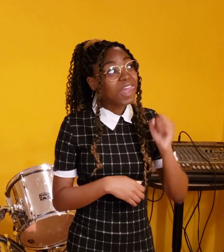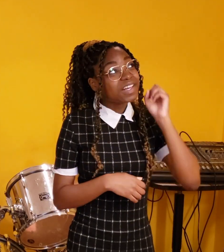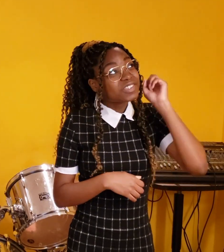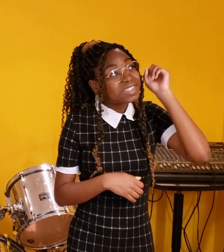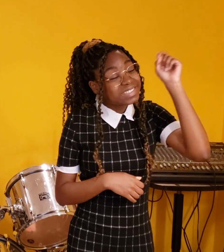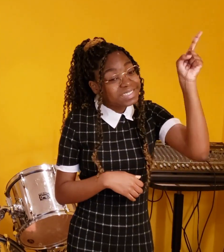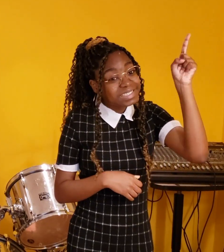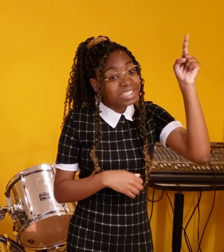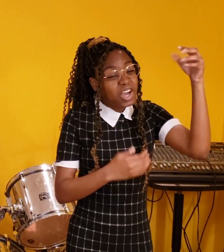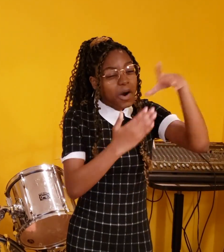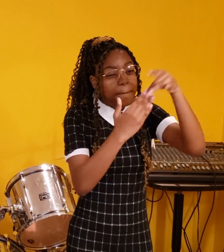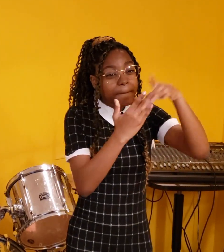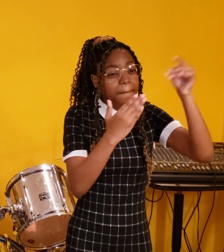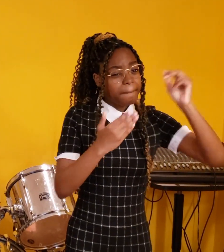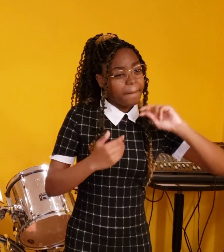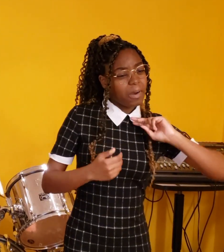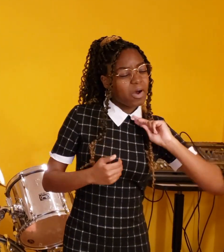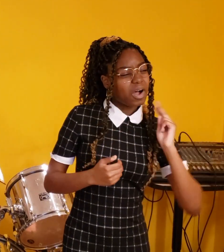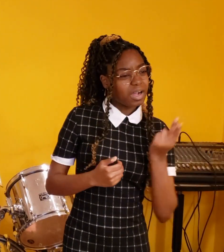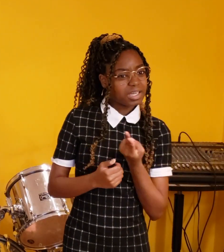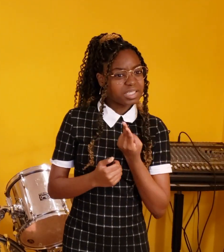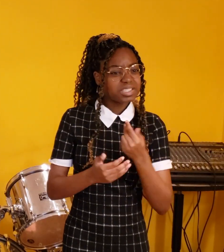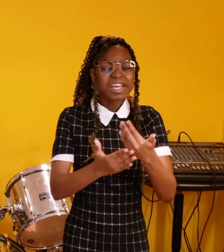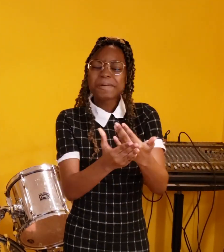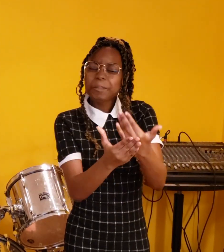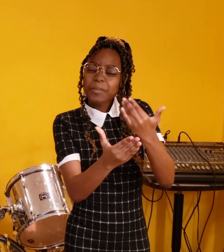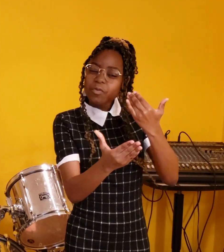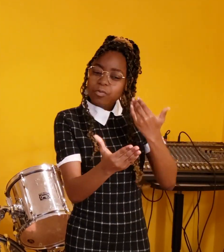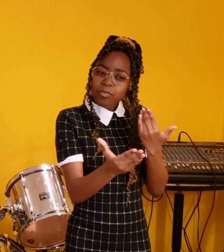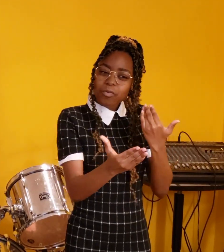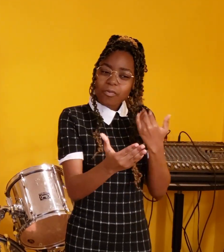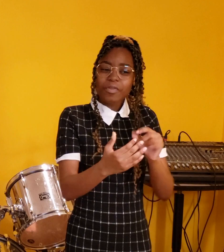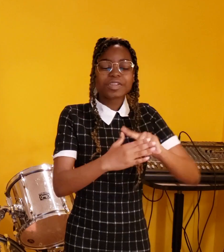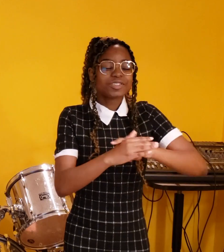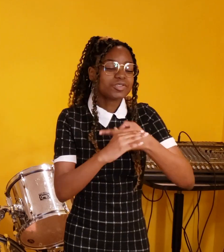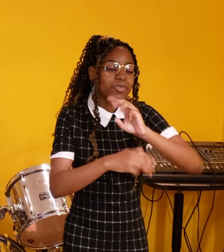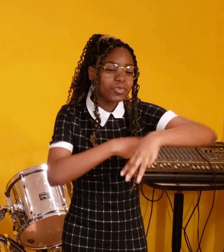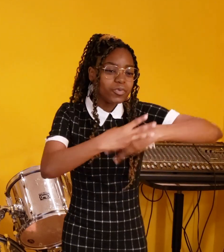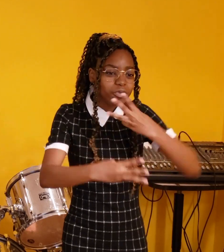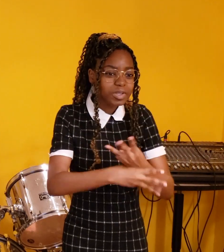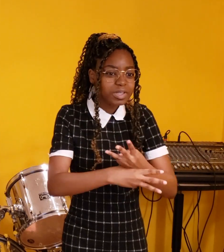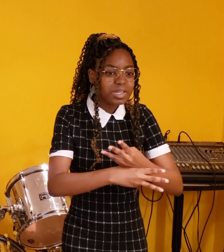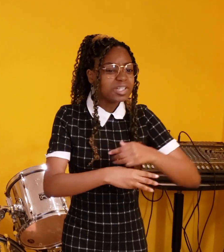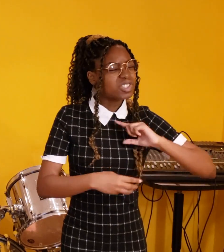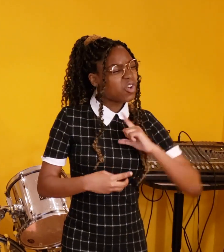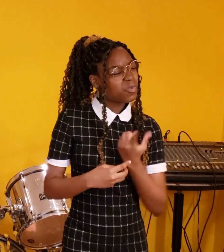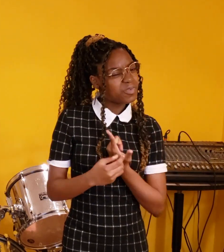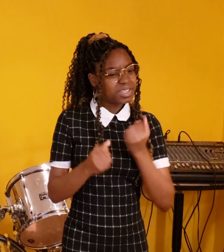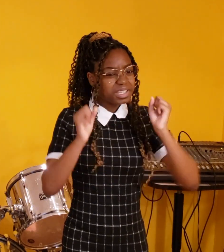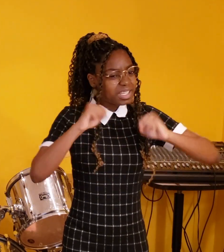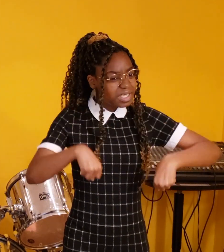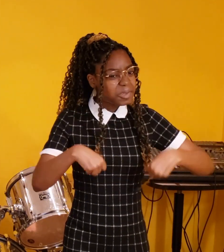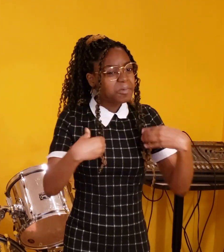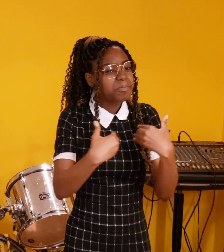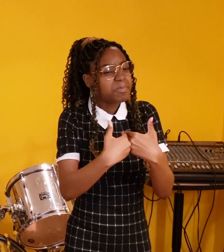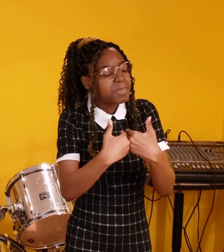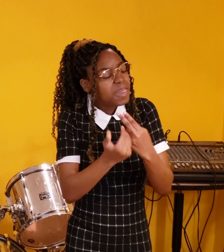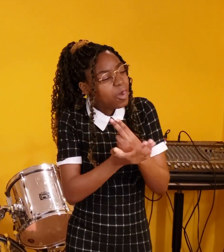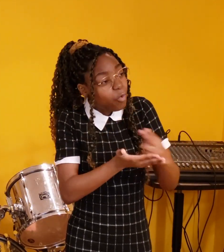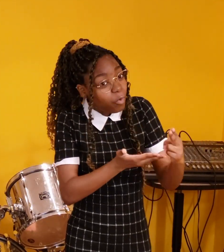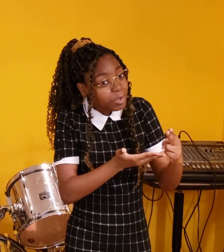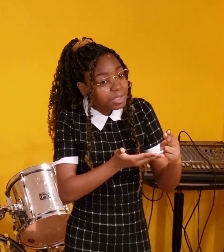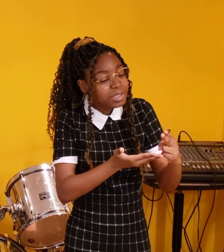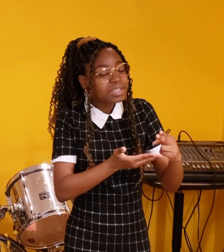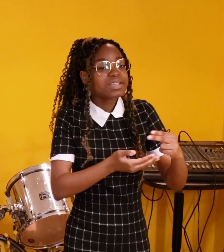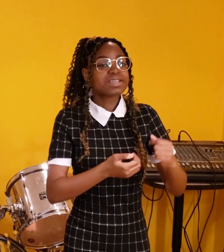chosen us in him before the foundation of the world, that we should be holy and without blame